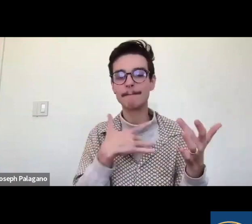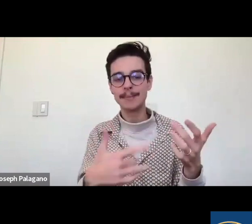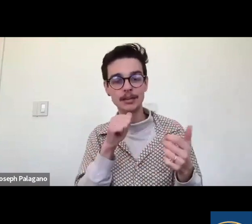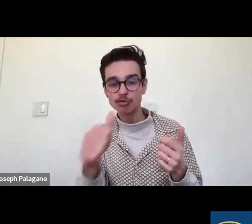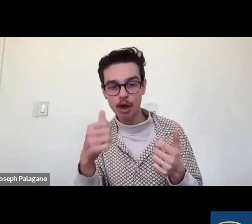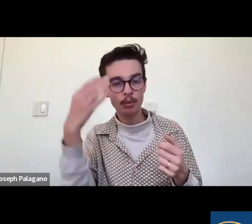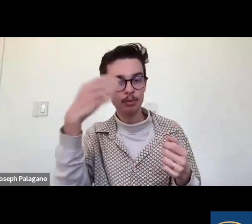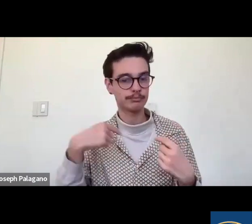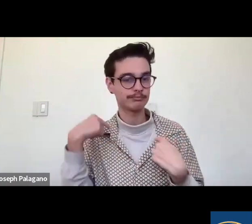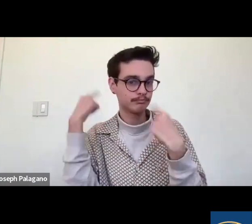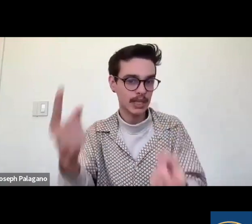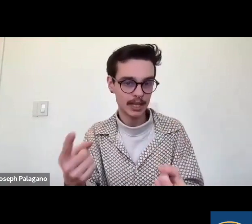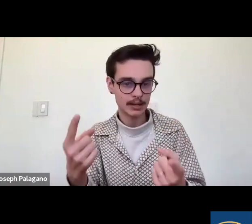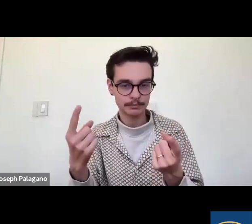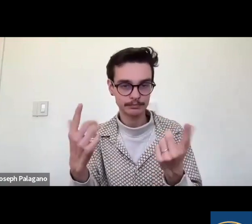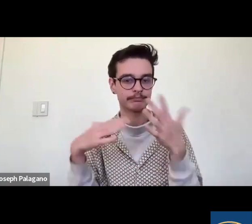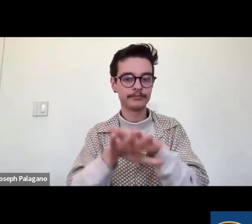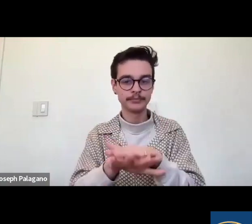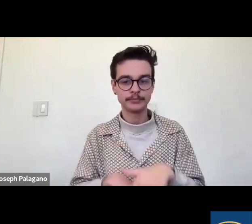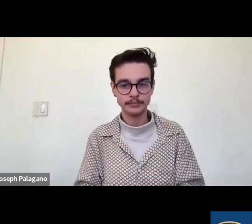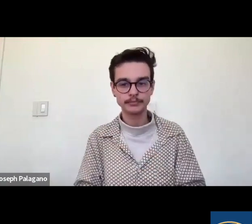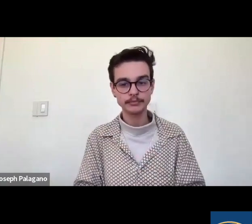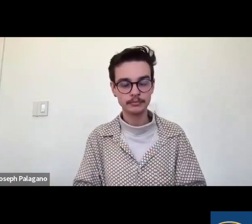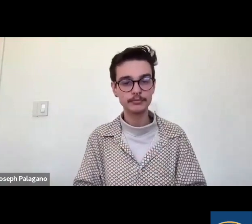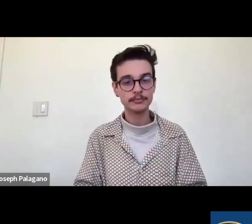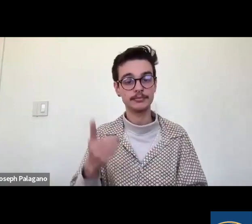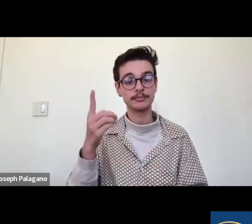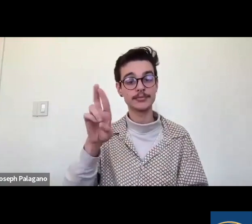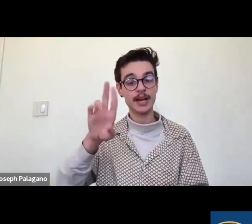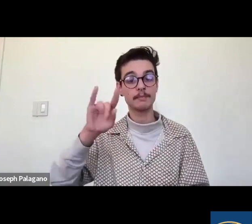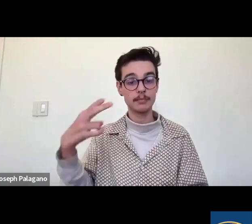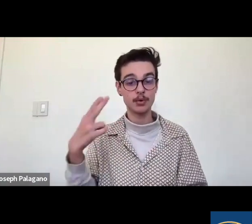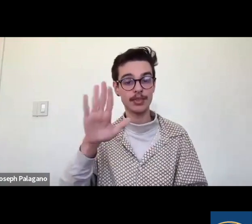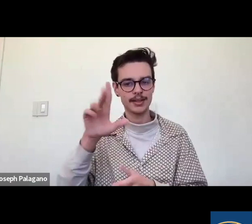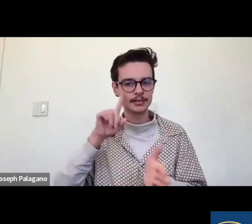He looks at support for both typical and understudied populations.